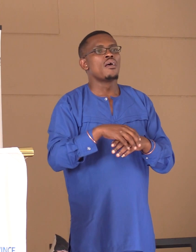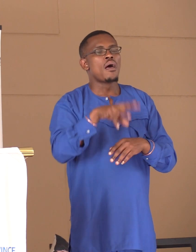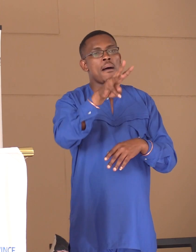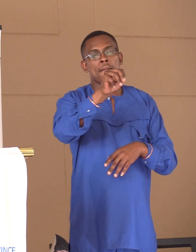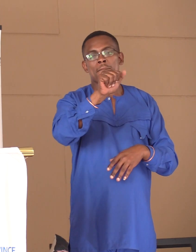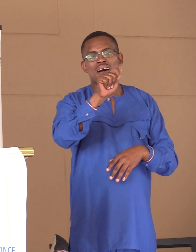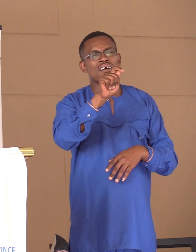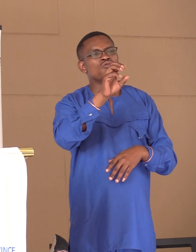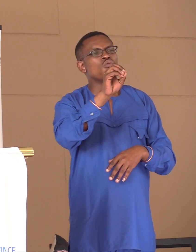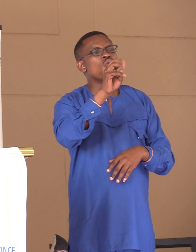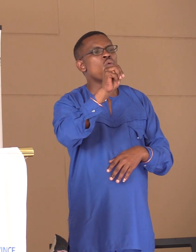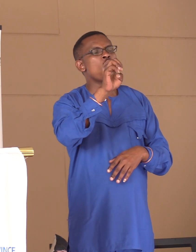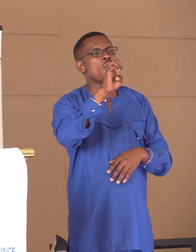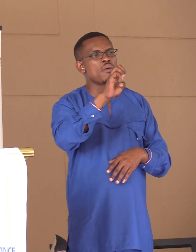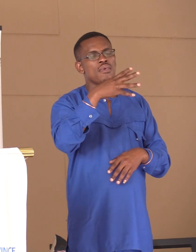Matome Chilwane,